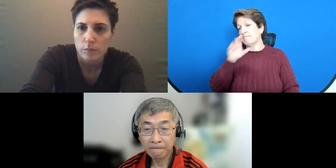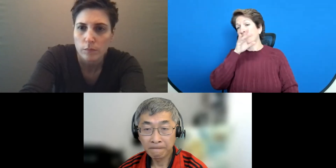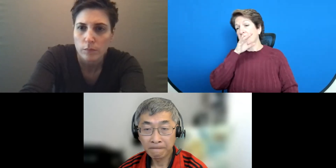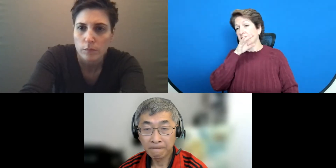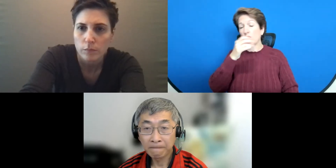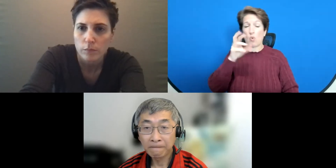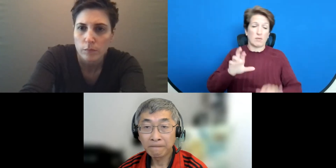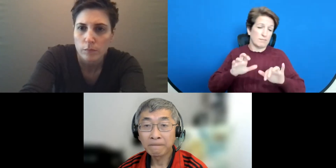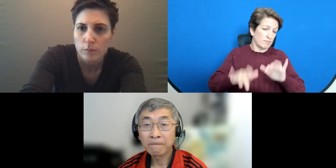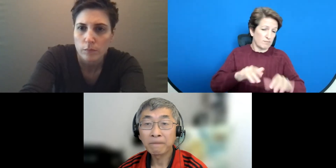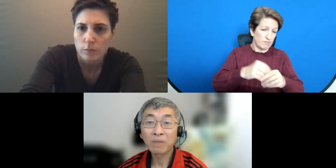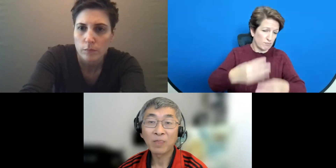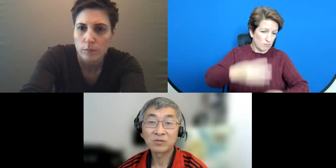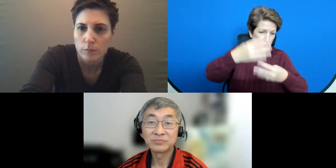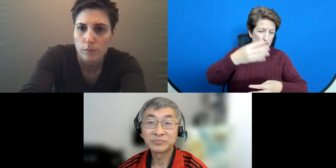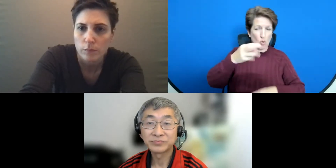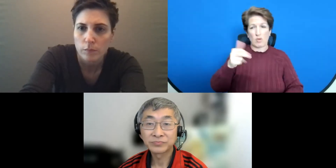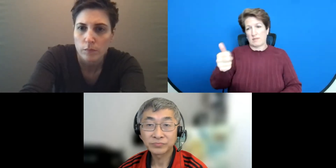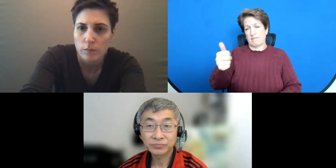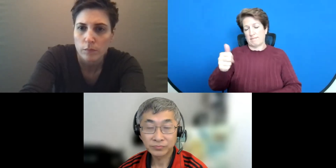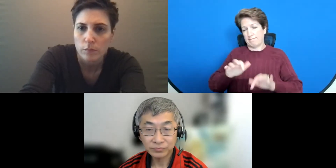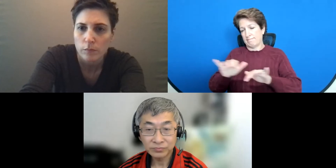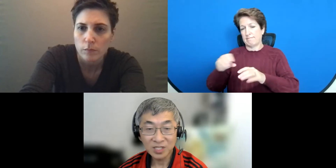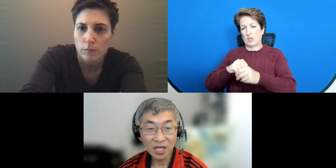the chat, put them right in the Jamboard. It's for you.